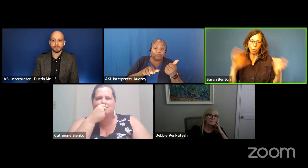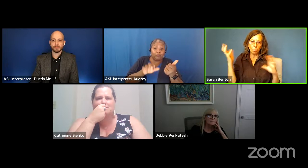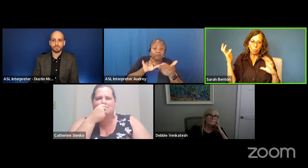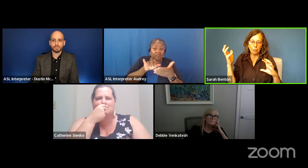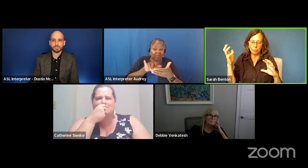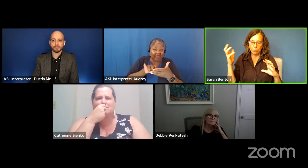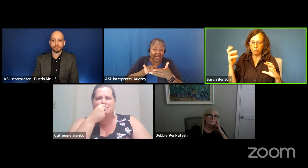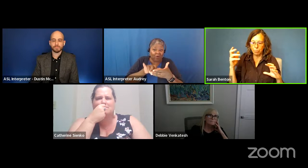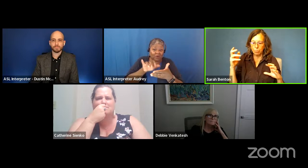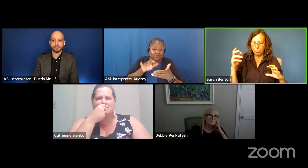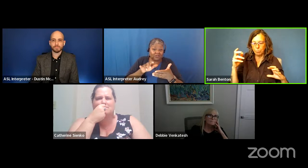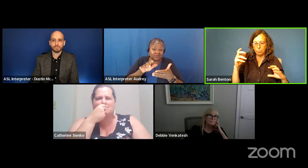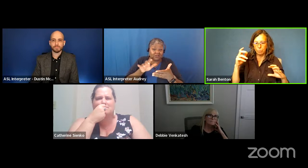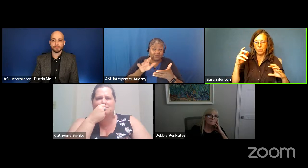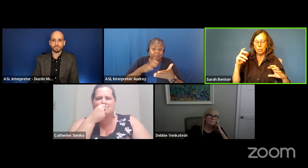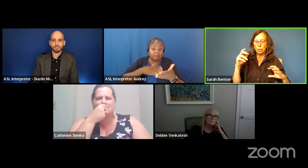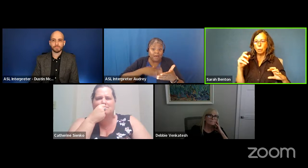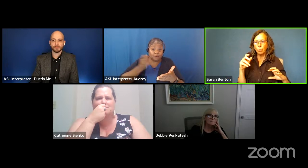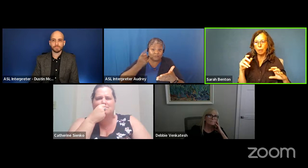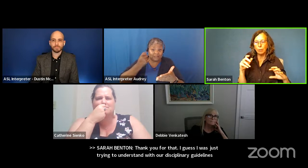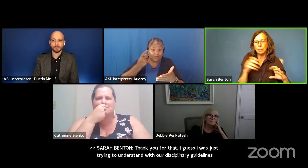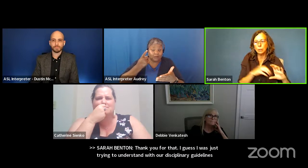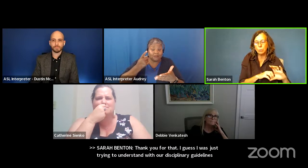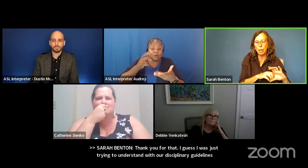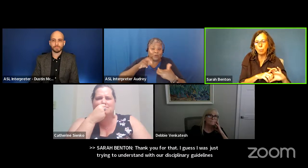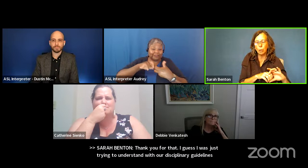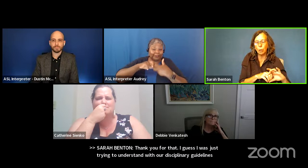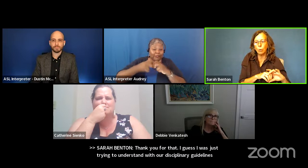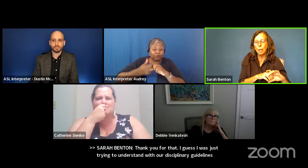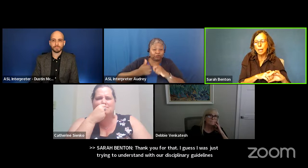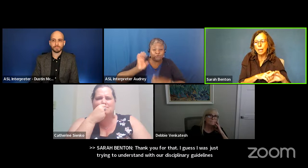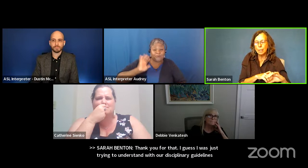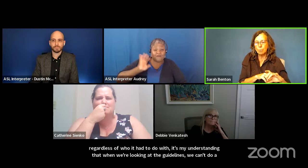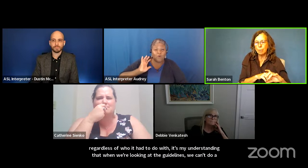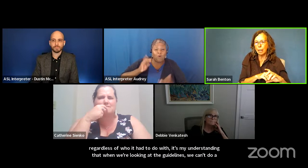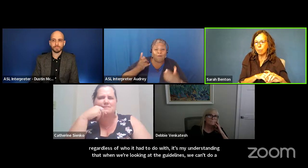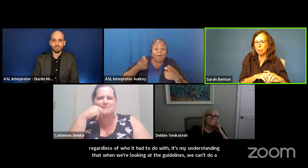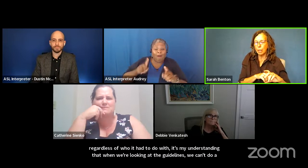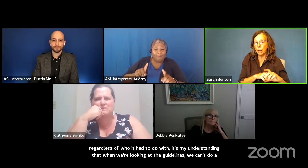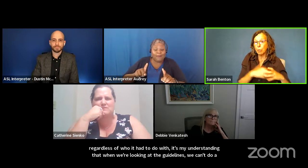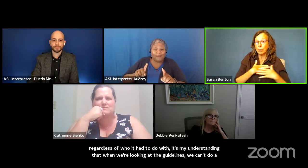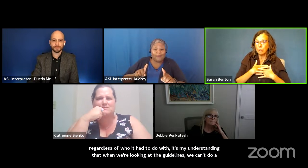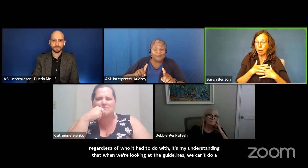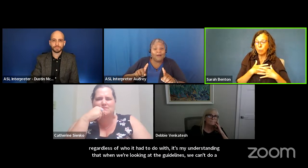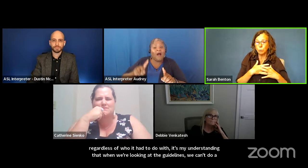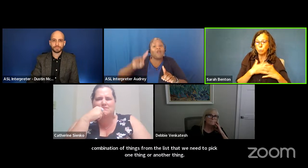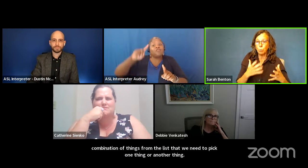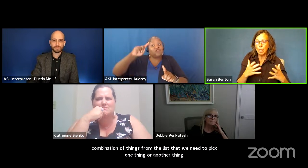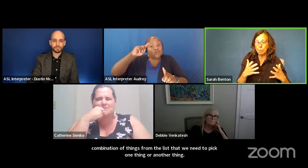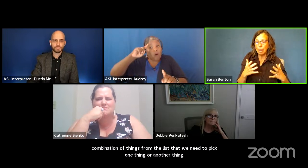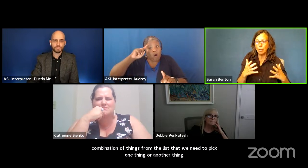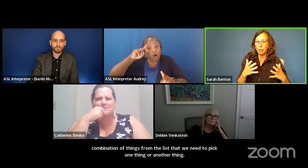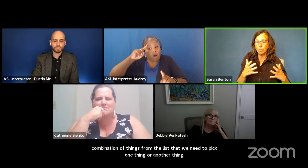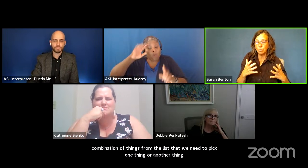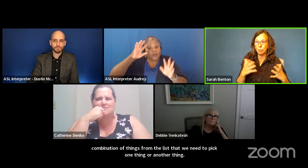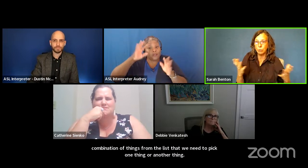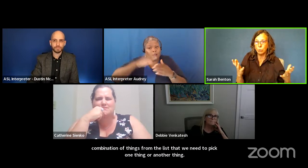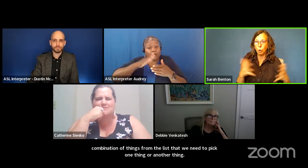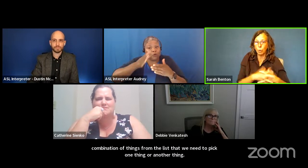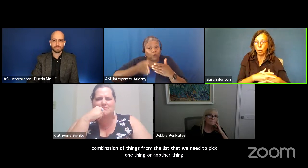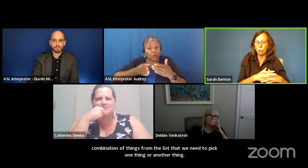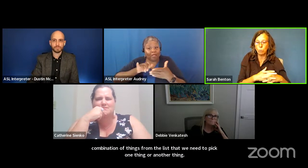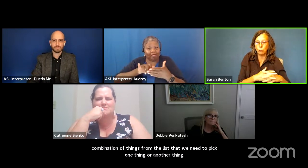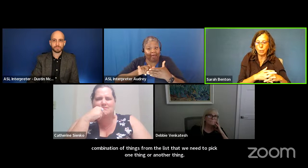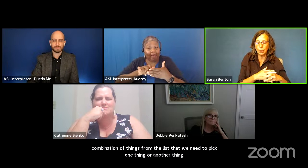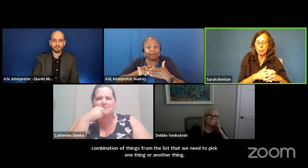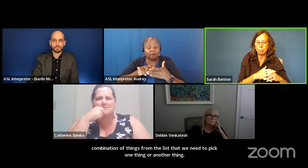We had a whole big issue around this some time ago. And I thought that was what we came out of this